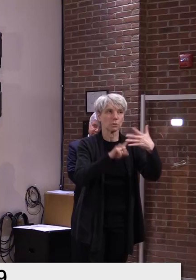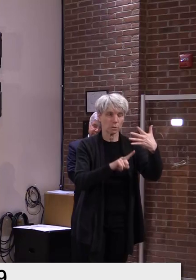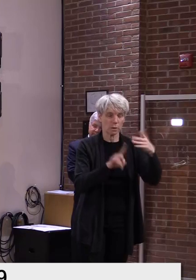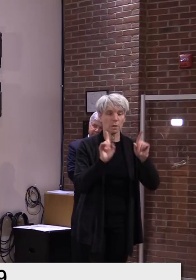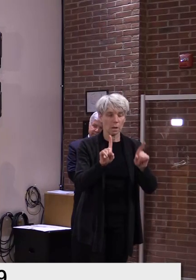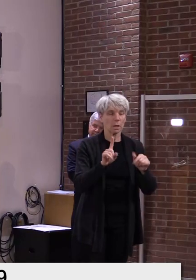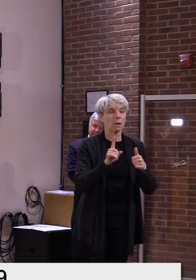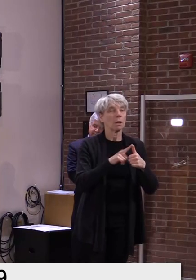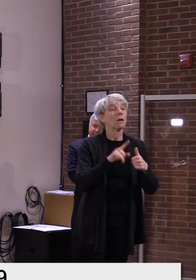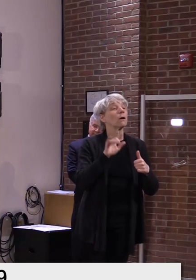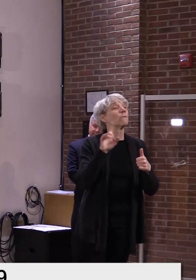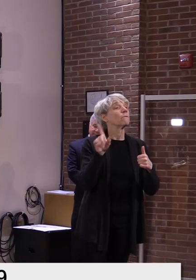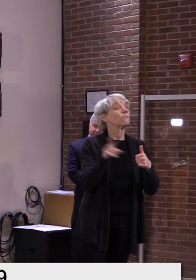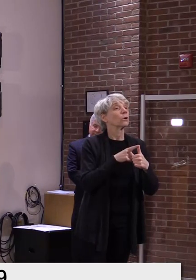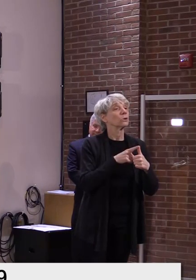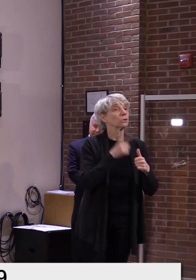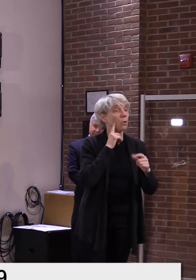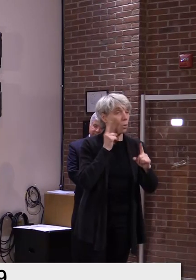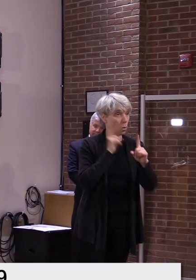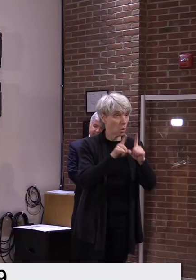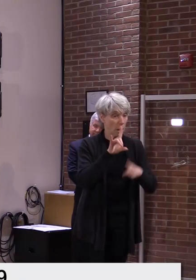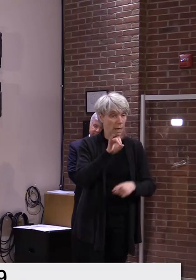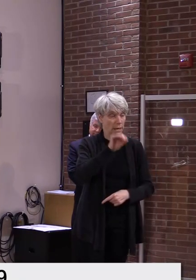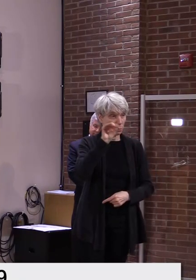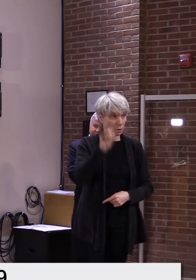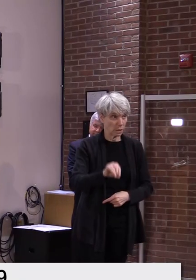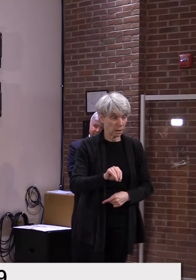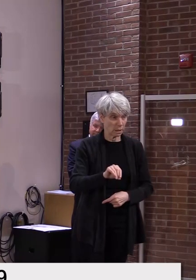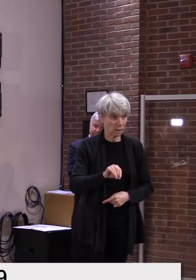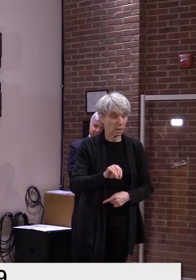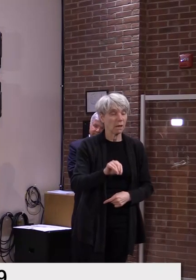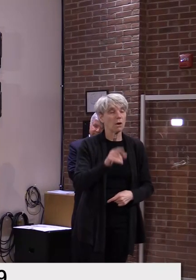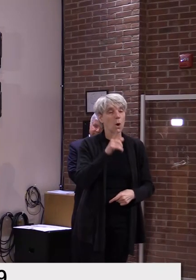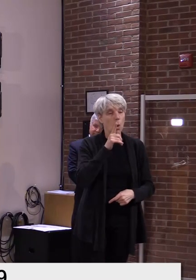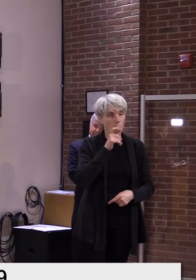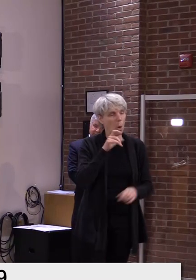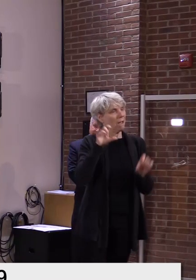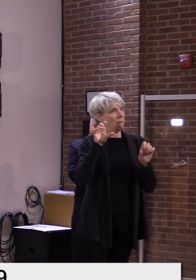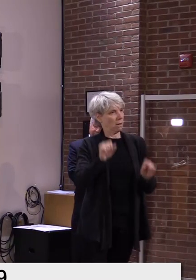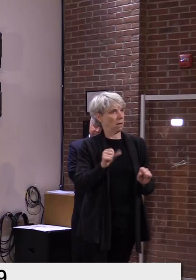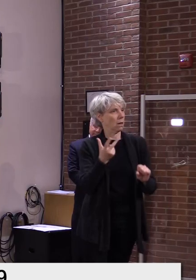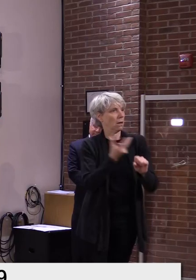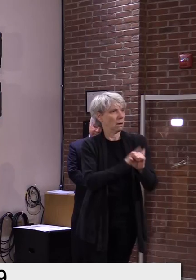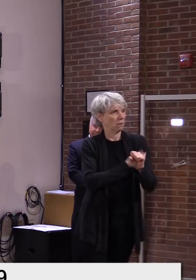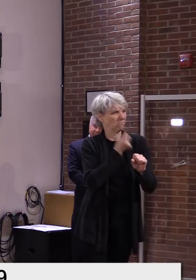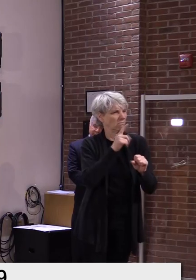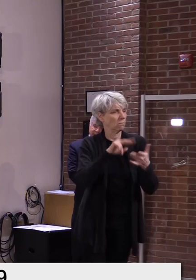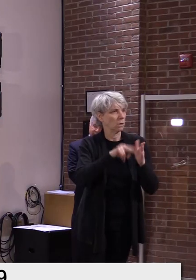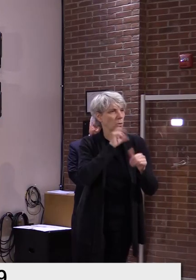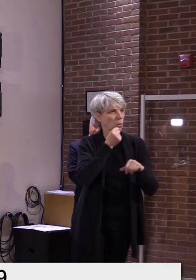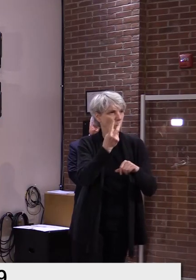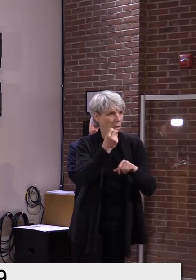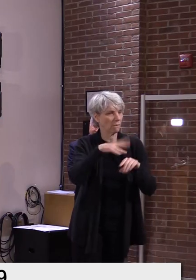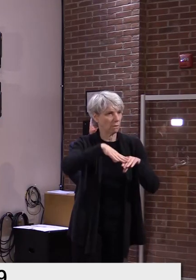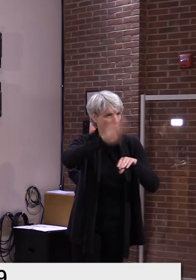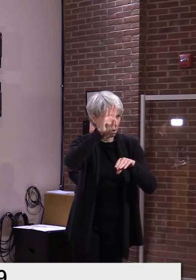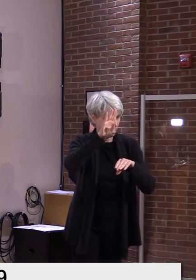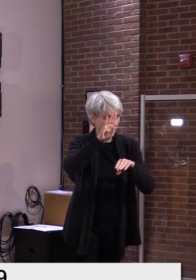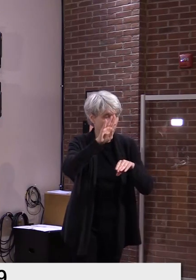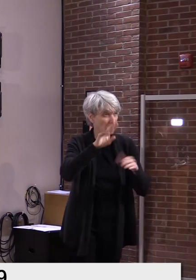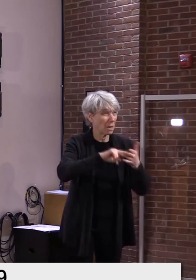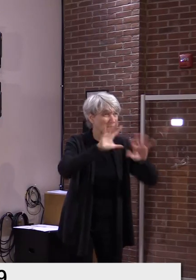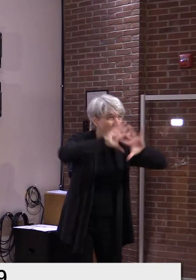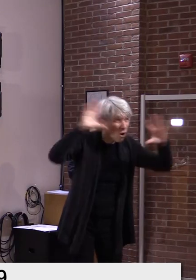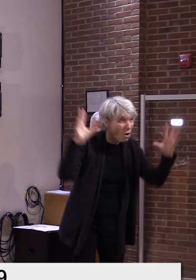of the eligible population, which is over 70% of the total population, will be an